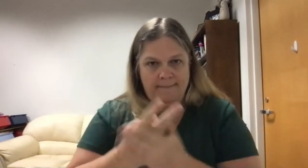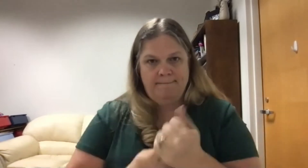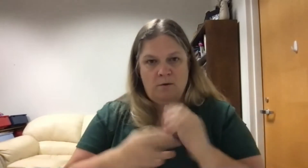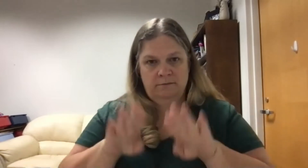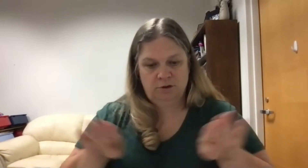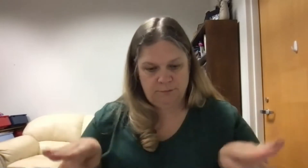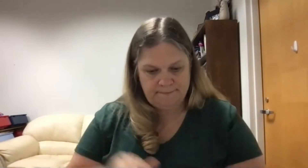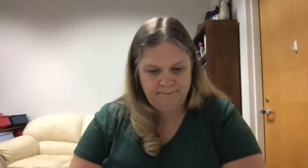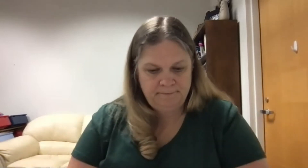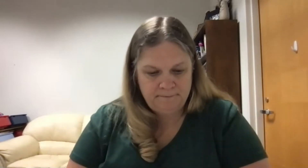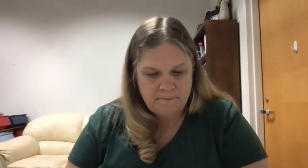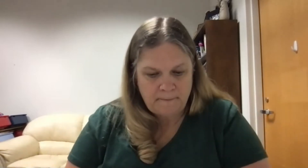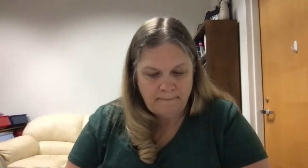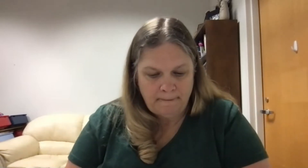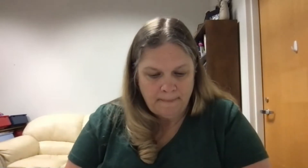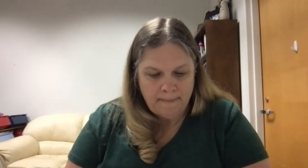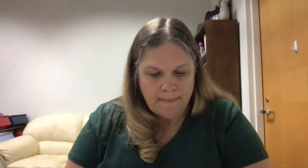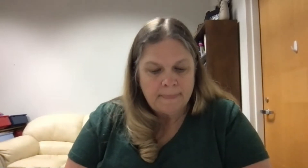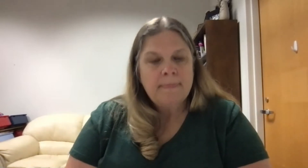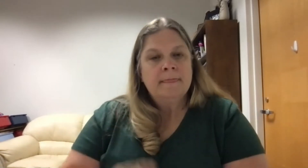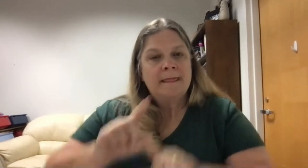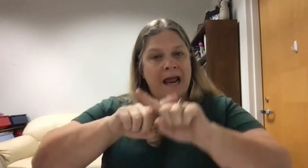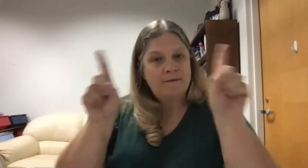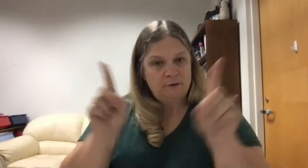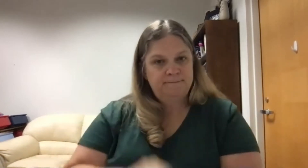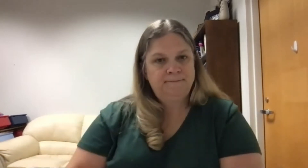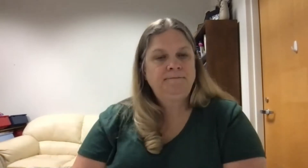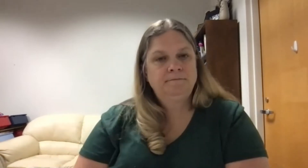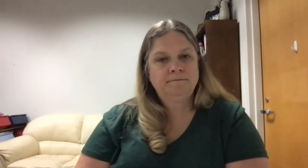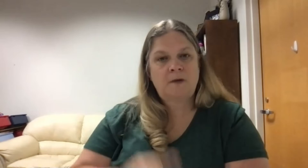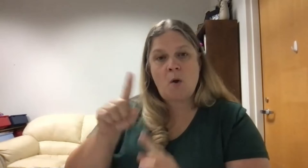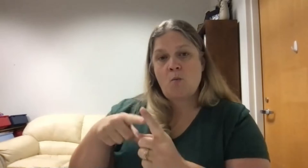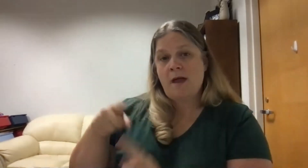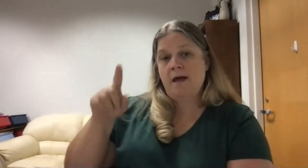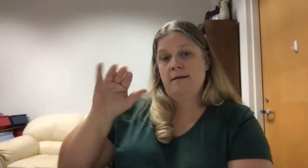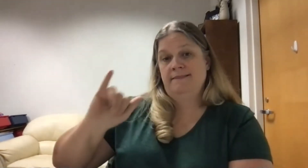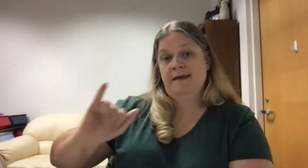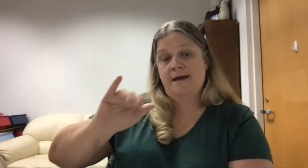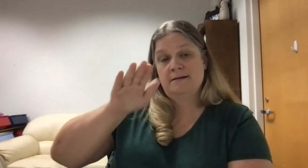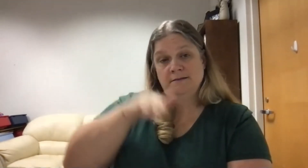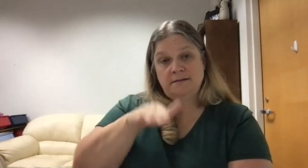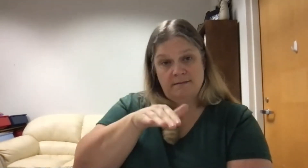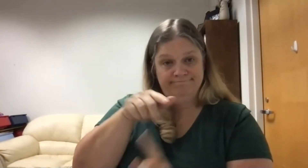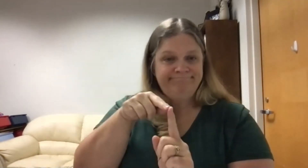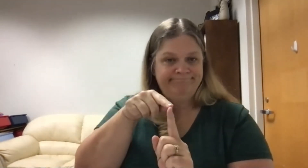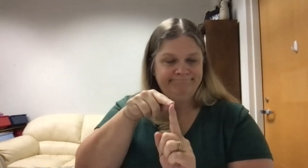so it was a double situation that she had to deal with both children. However,